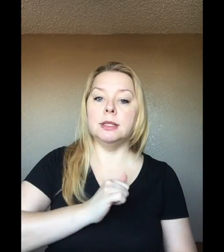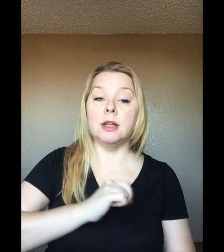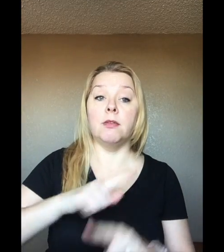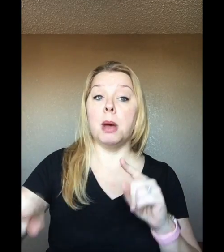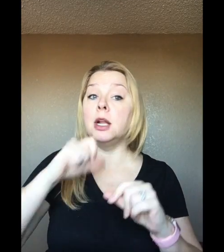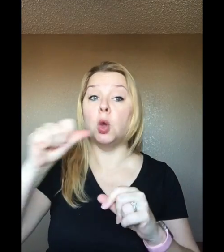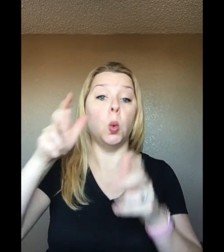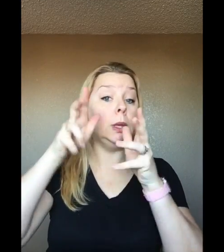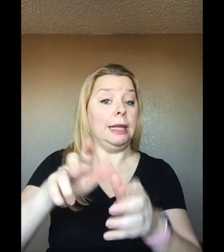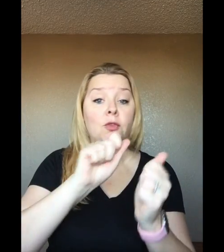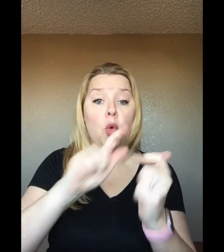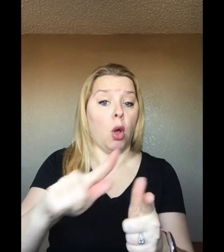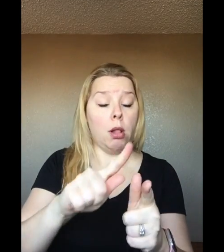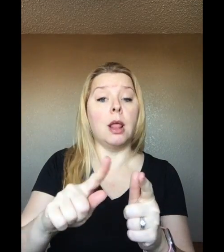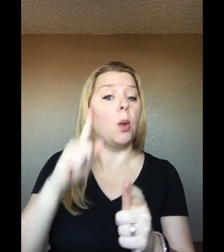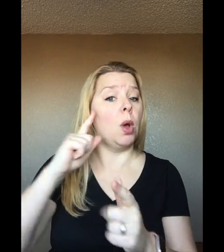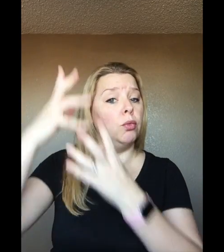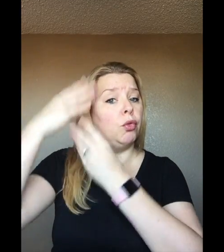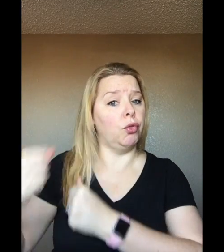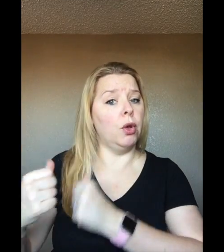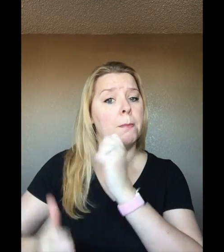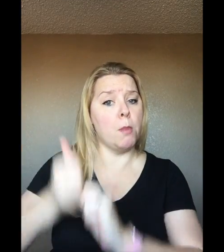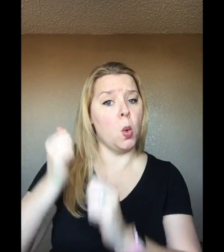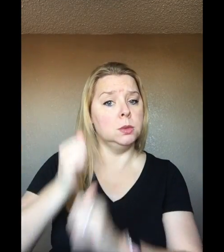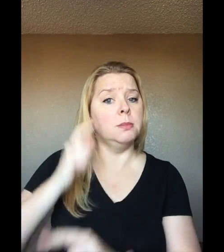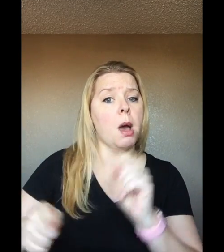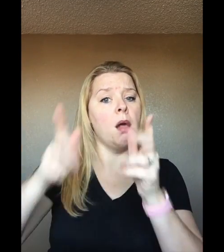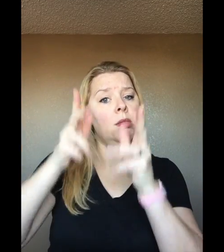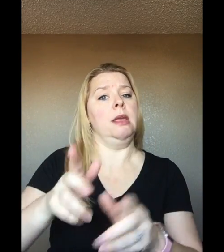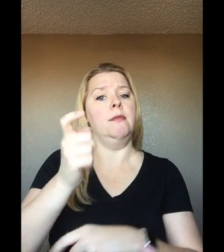myself. I still don't leave all of it in. I rinse most of it out.